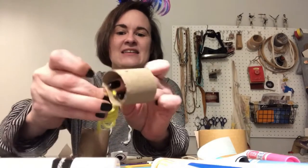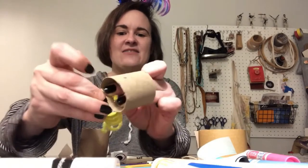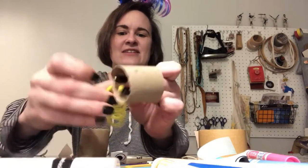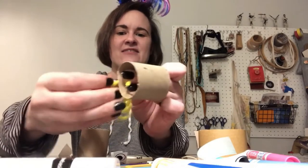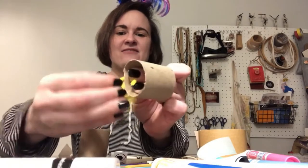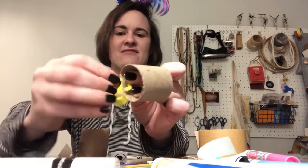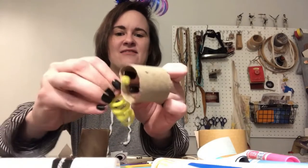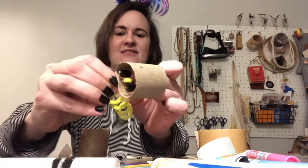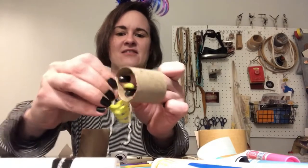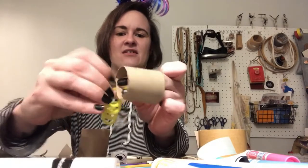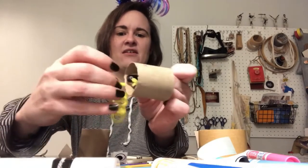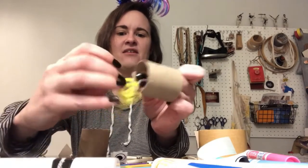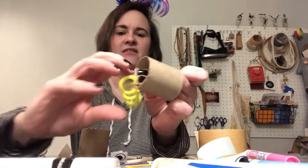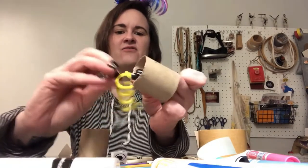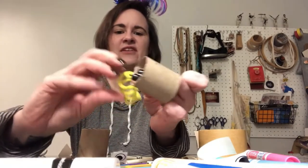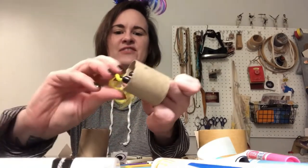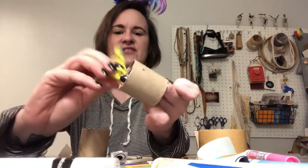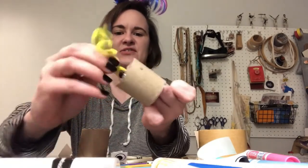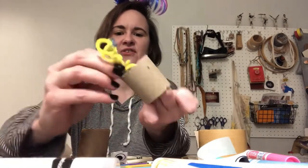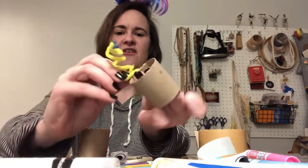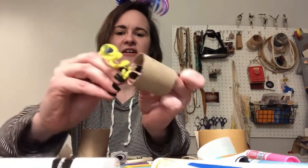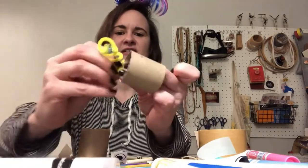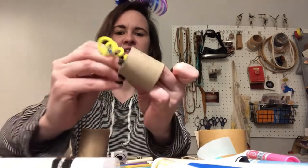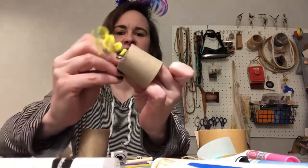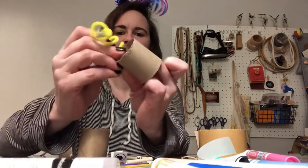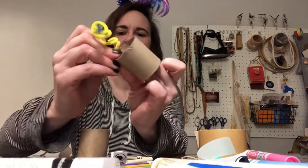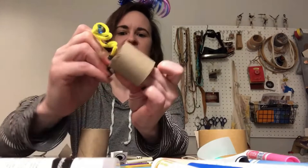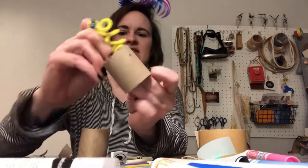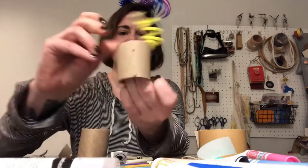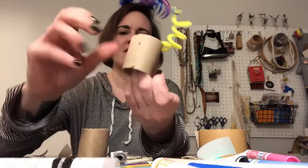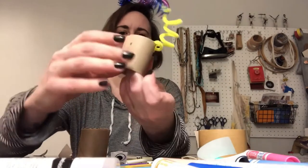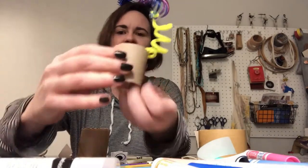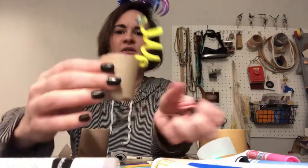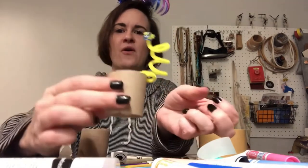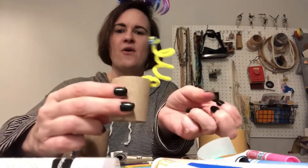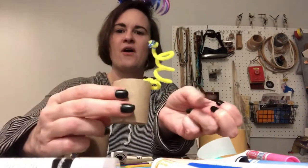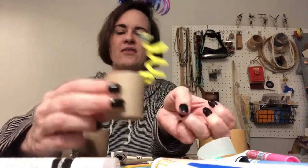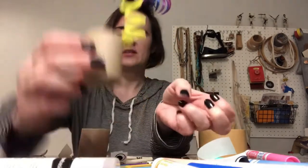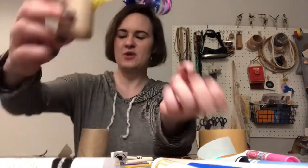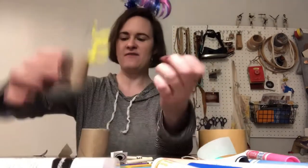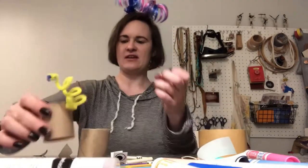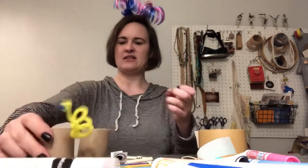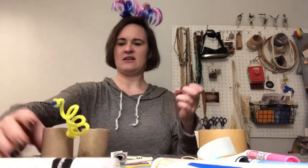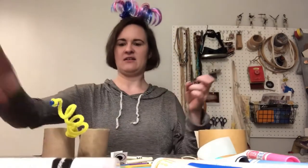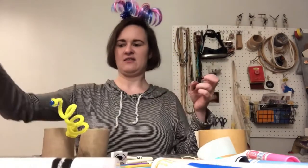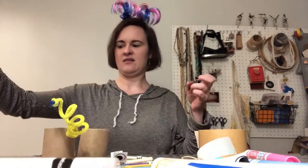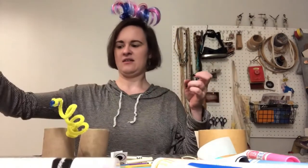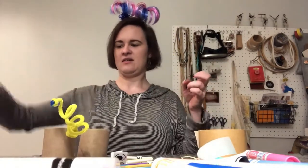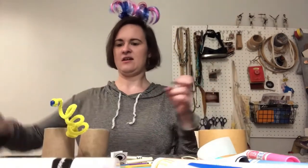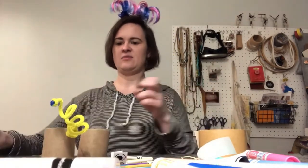There we go. Oh, I feel so strong. There. Oh, that's perfect! I'm gonna put